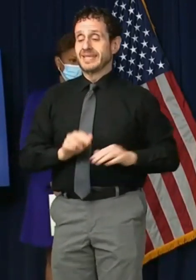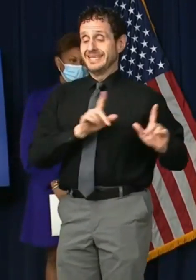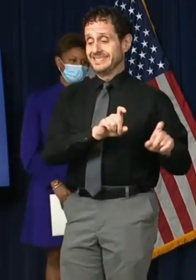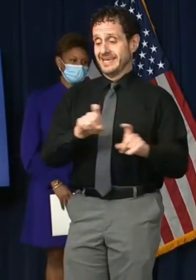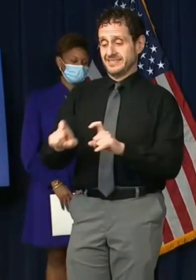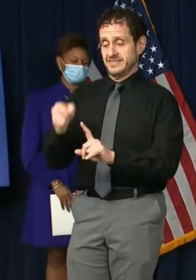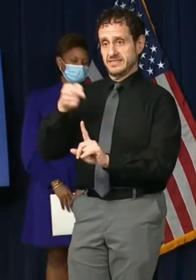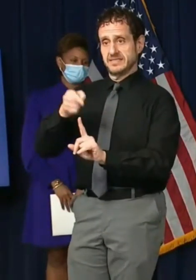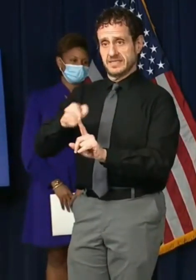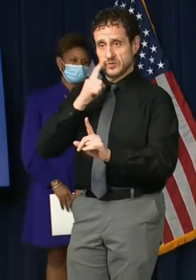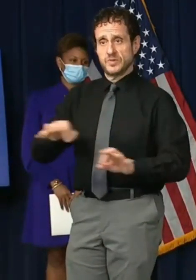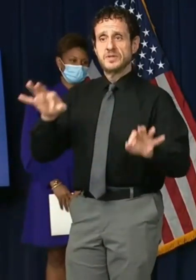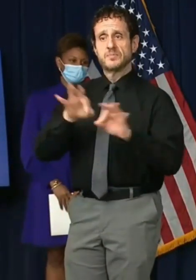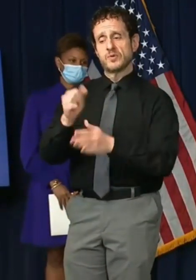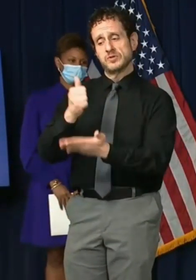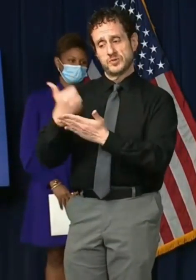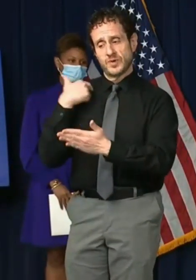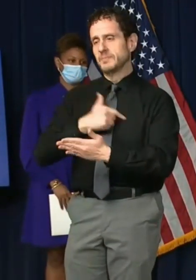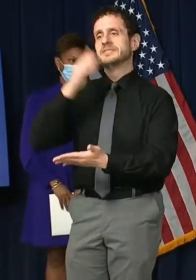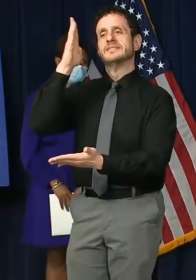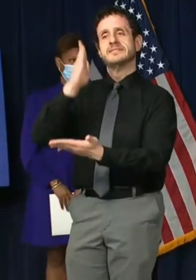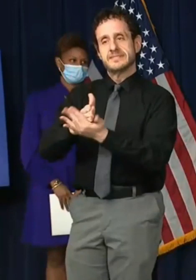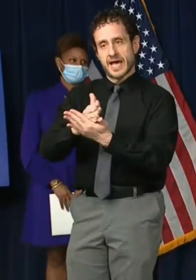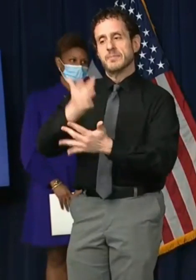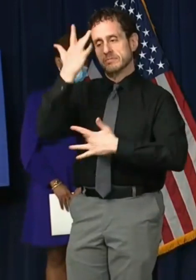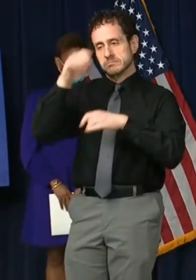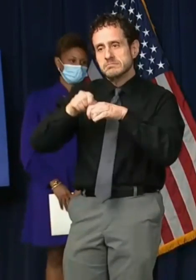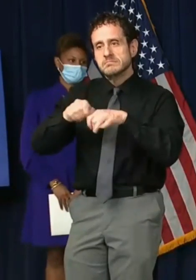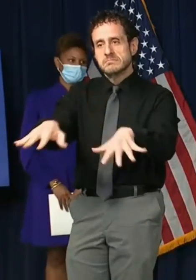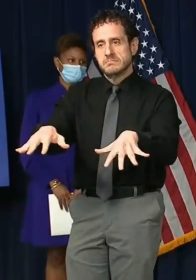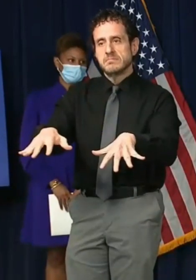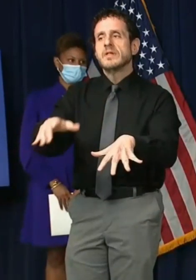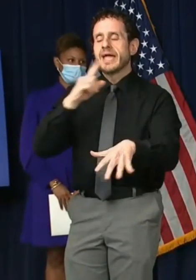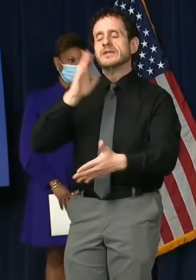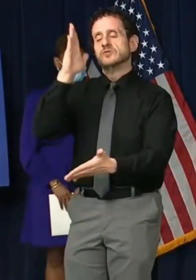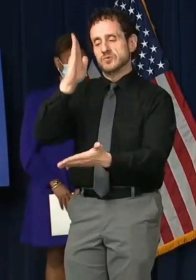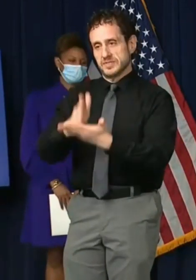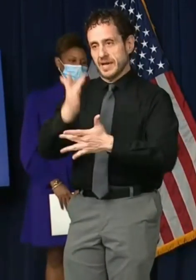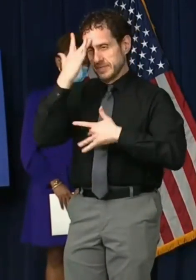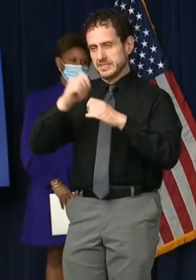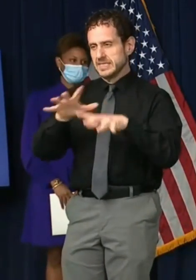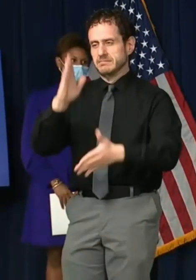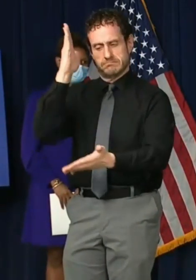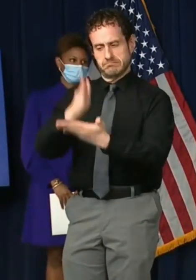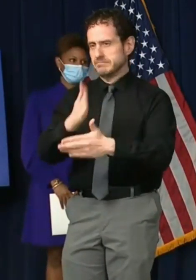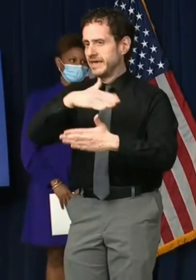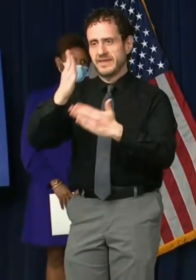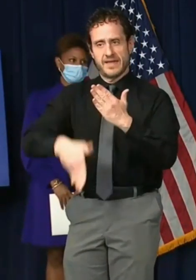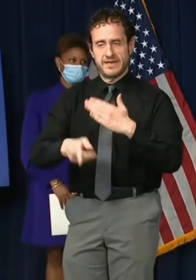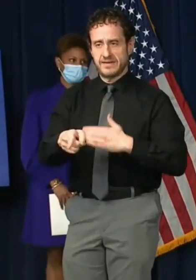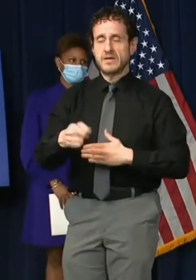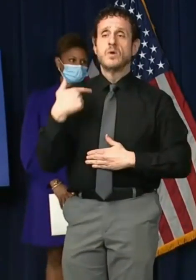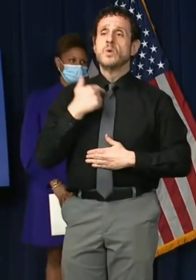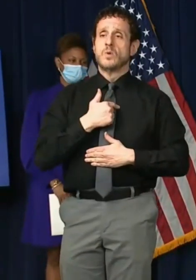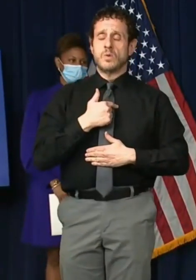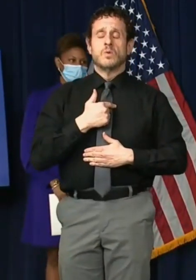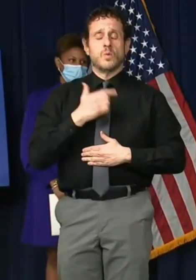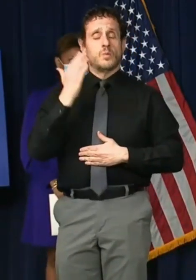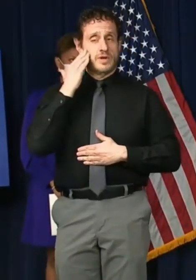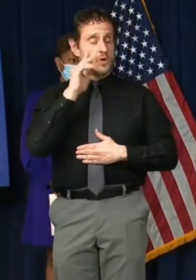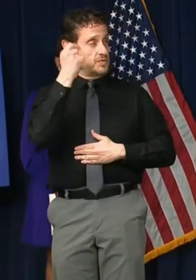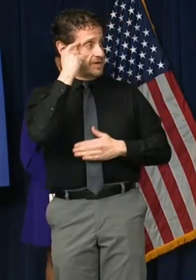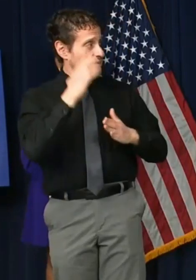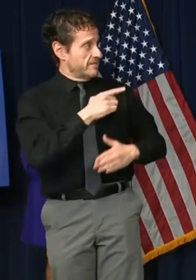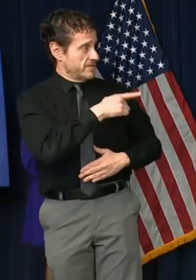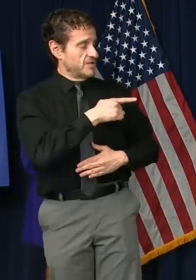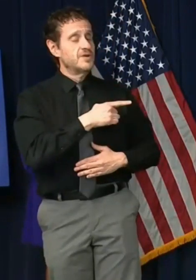key elements to helping us stop spread and overcome this pandemic. Please note, Governor Pritzker and IDPH,